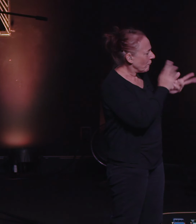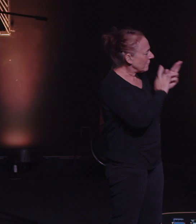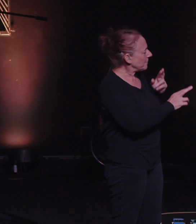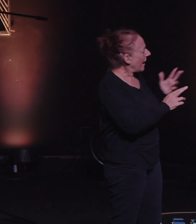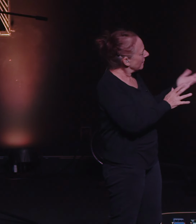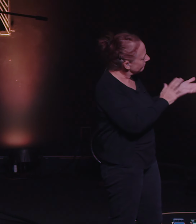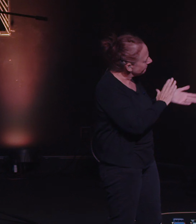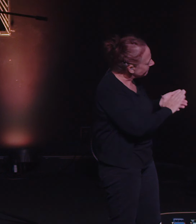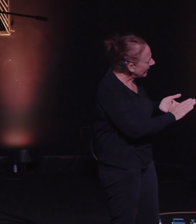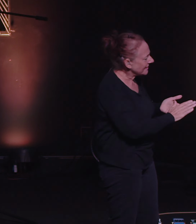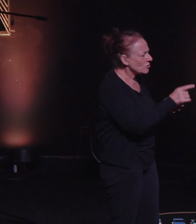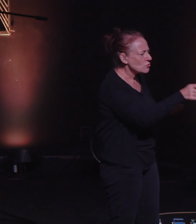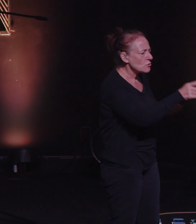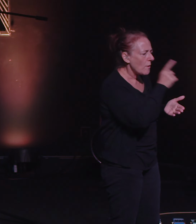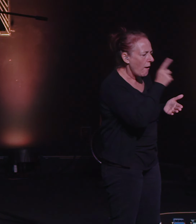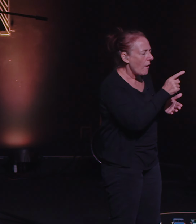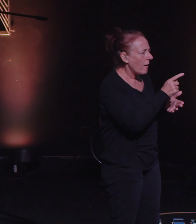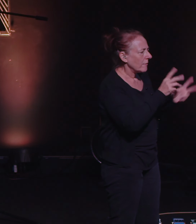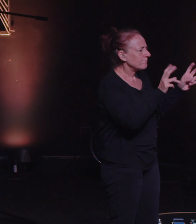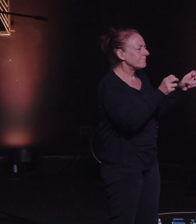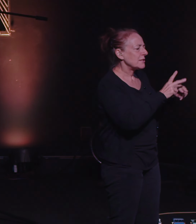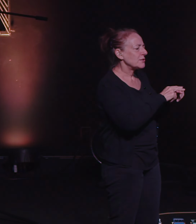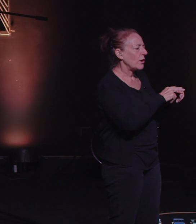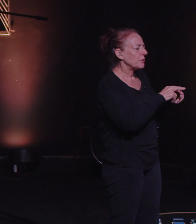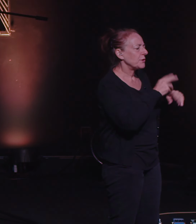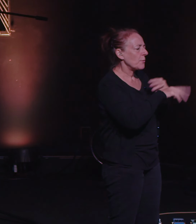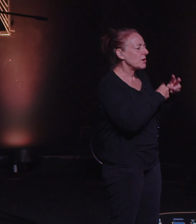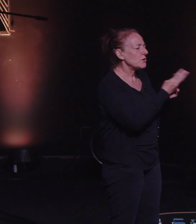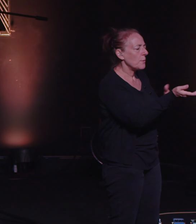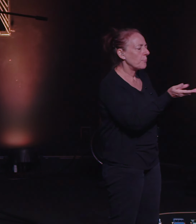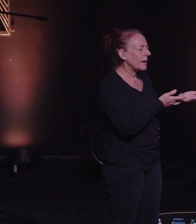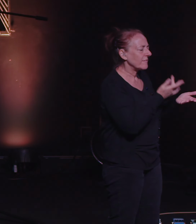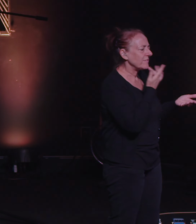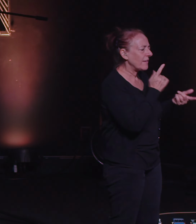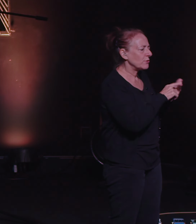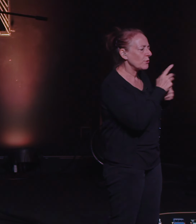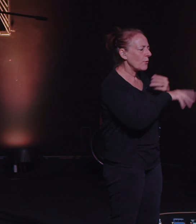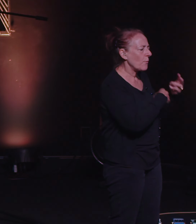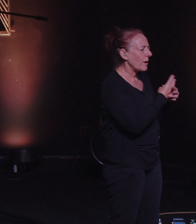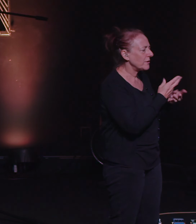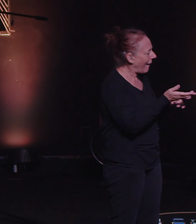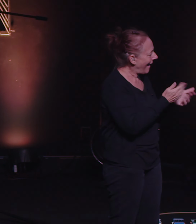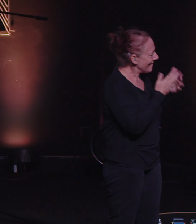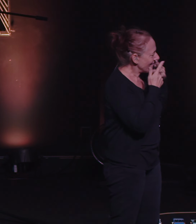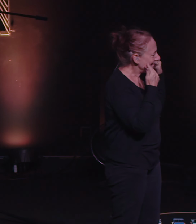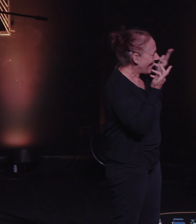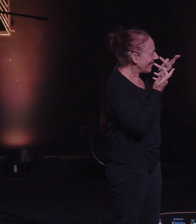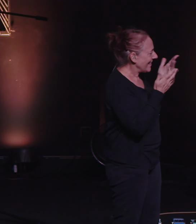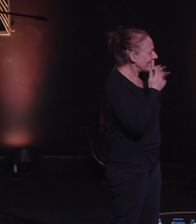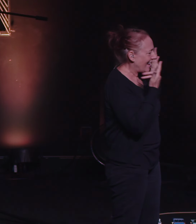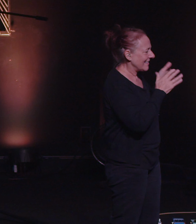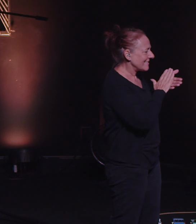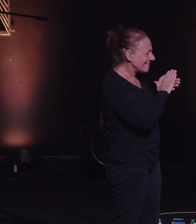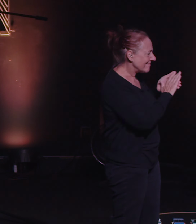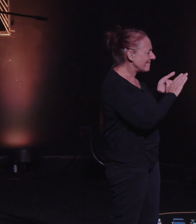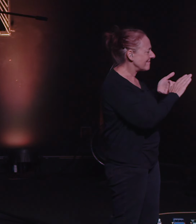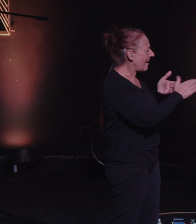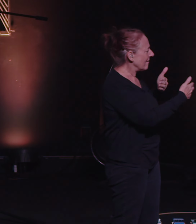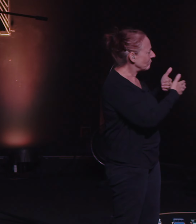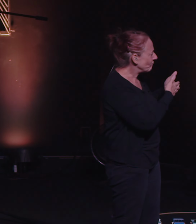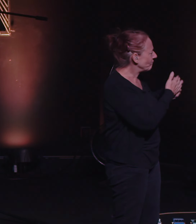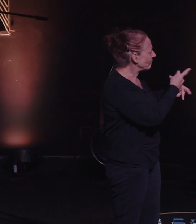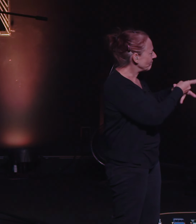the salt and light of the world. You bring flavor to the world. That's what we're supposed to do. And